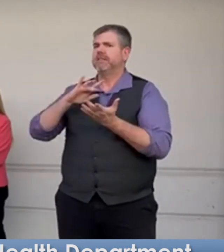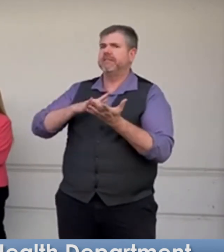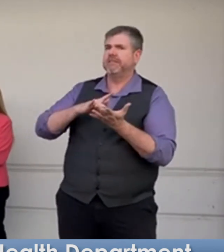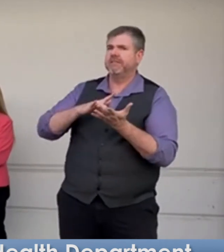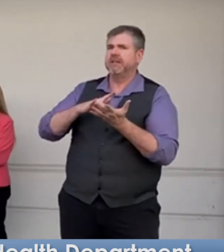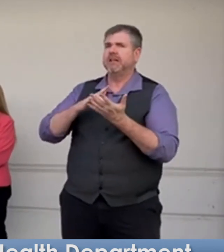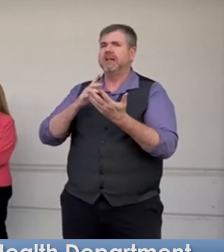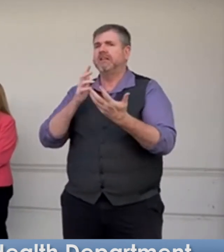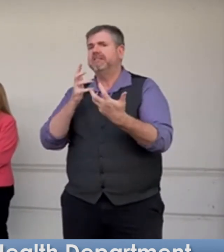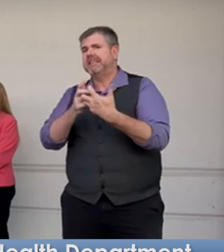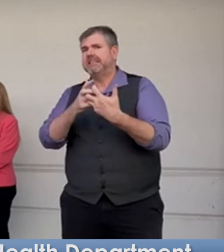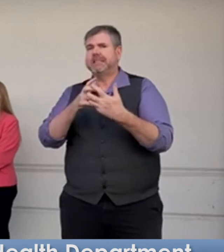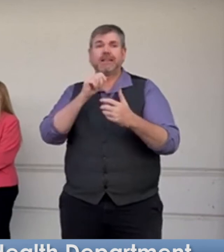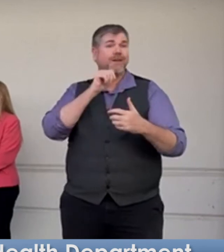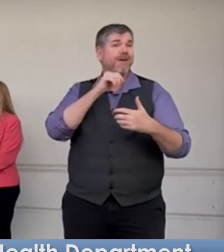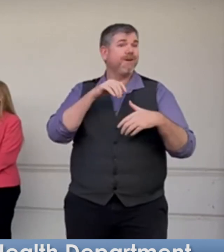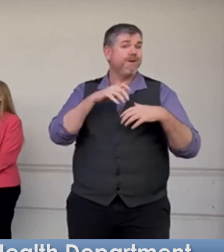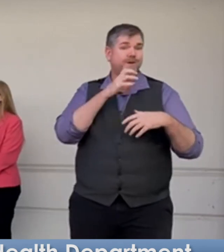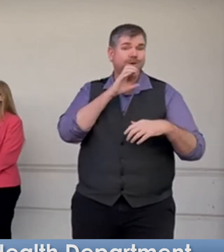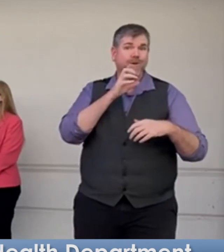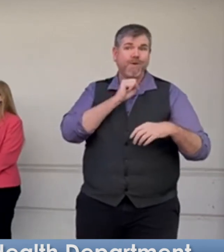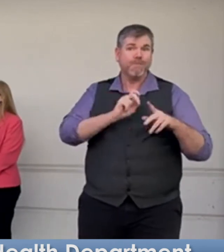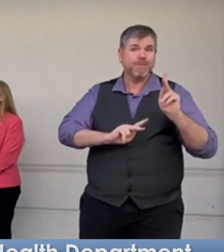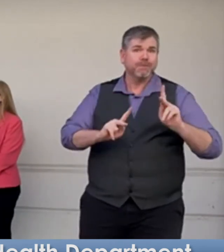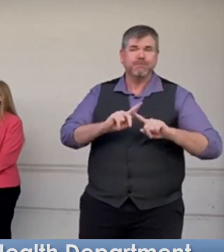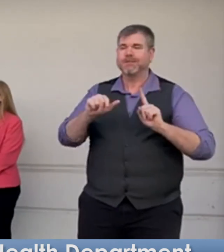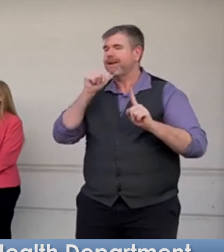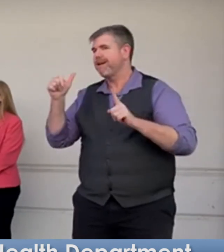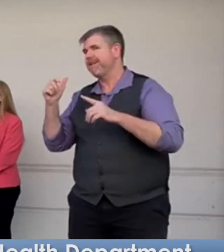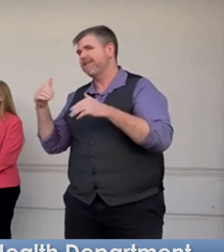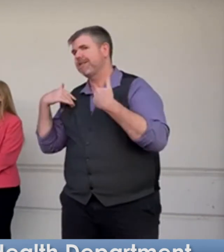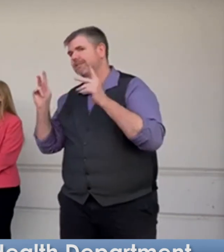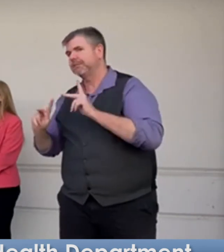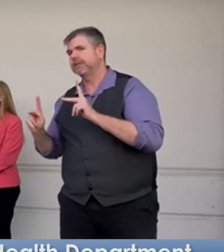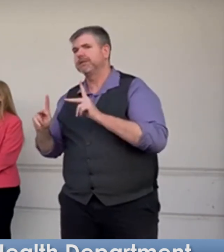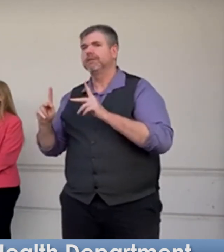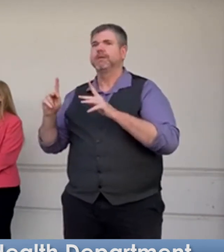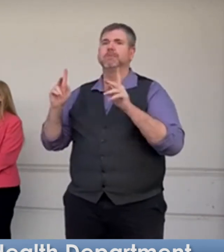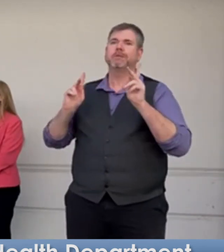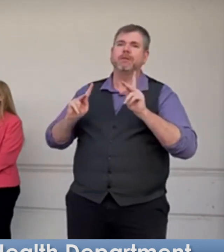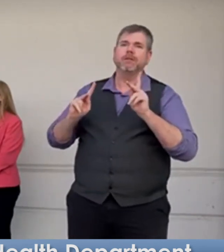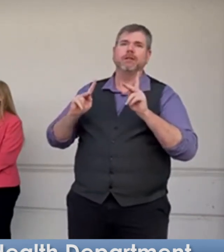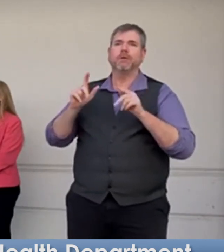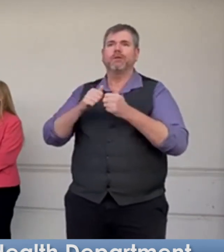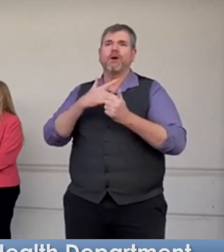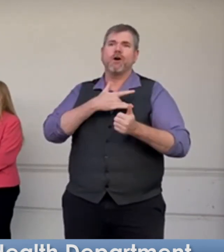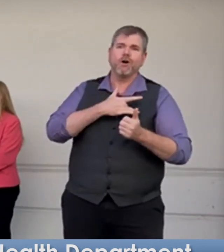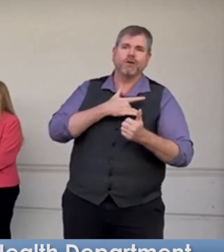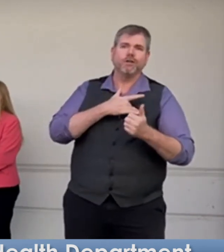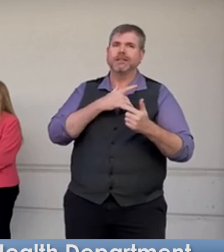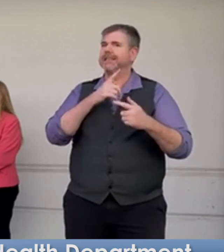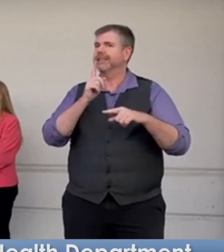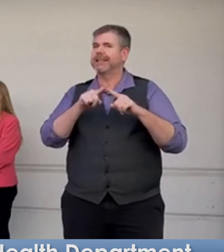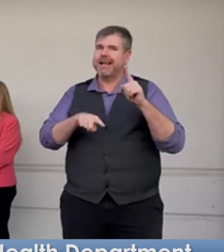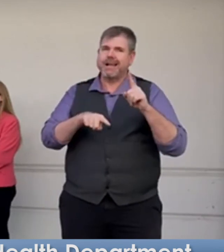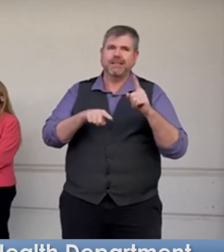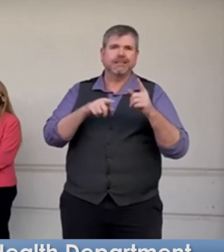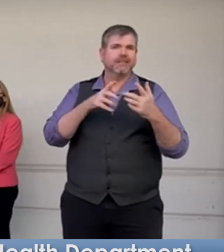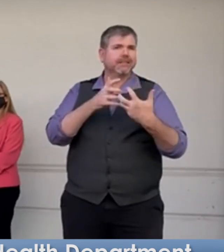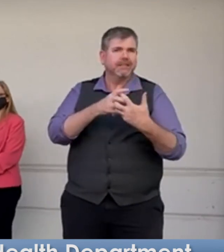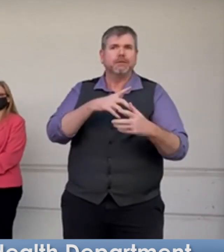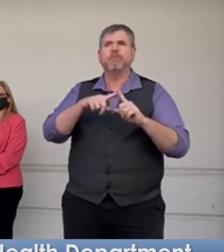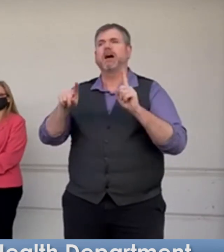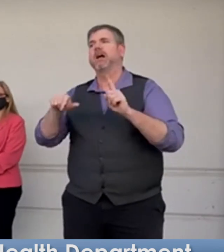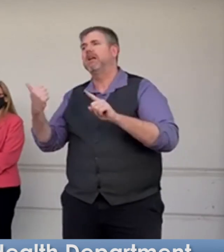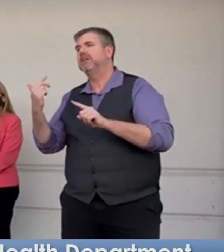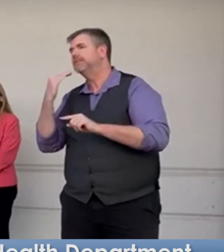already have planning well underway for whatever scenario may come to pass. And go ahead,